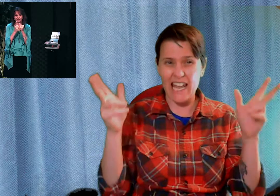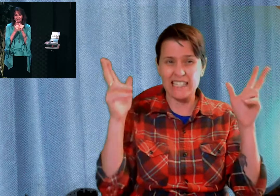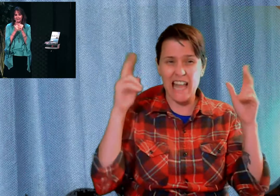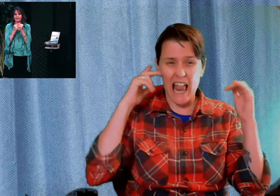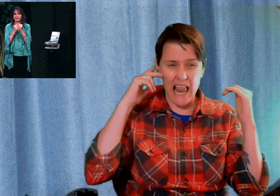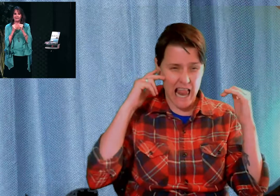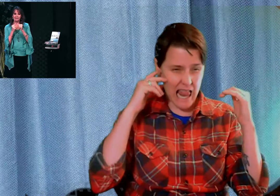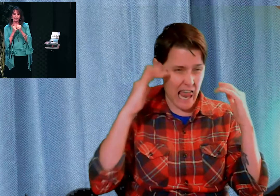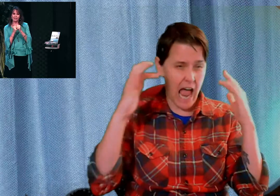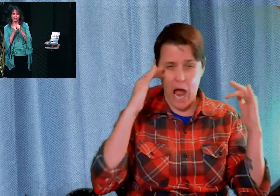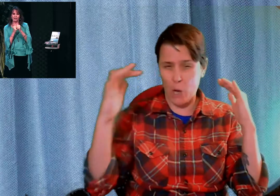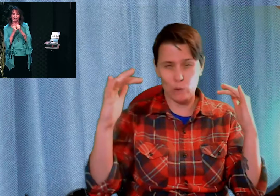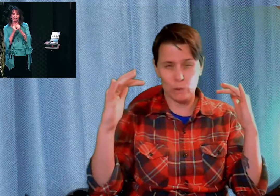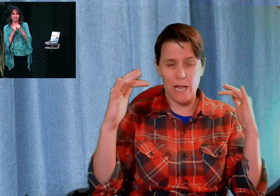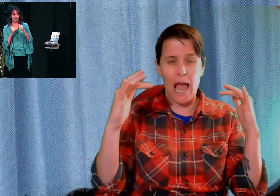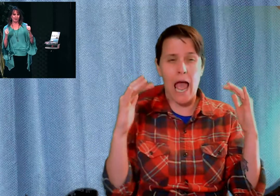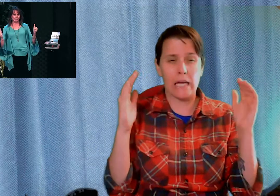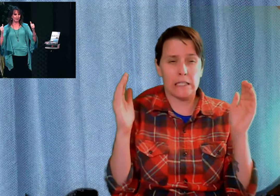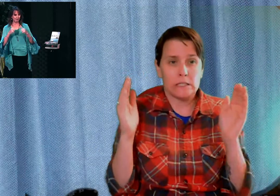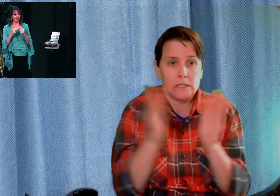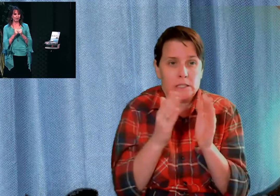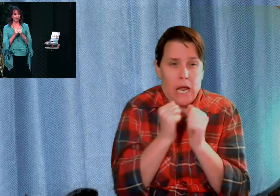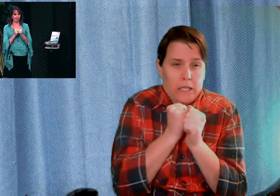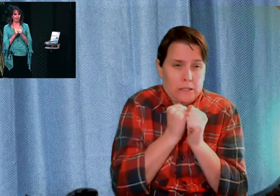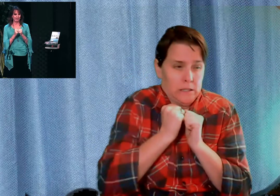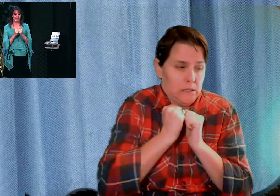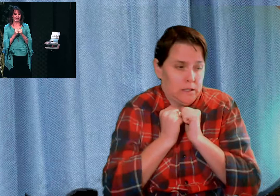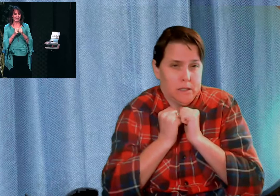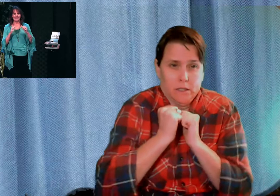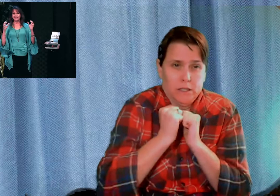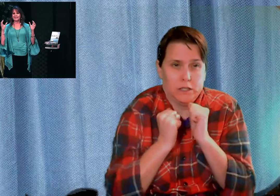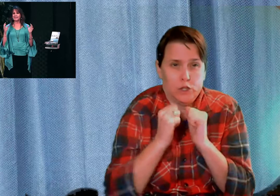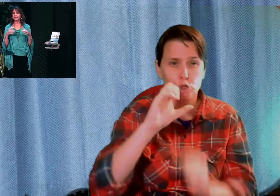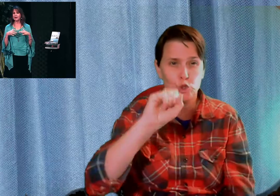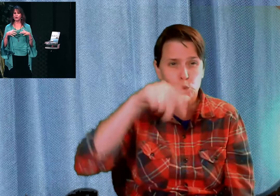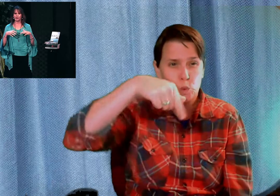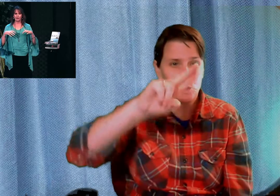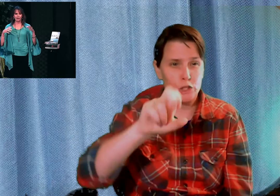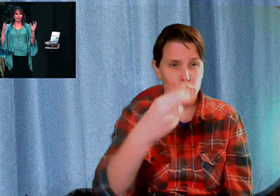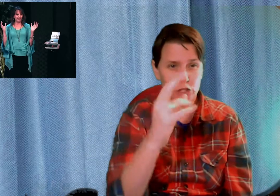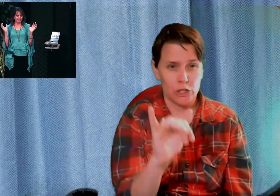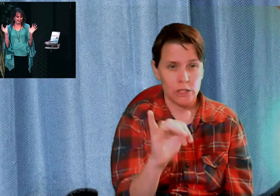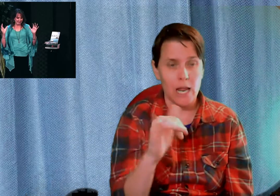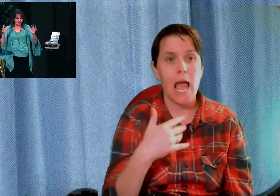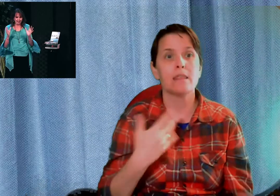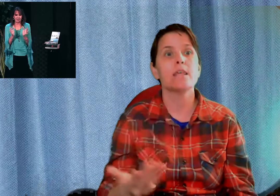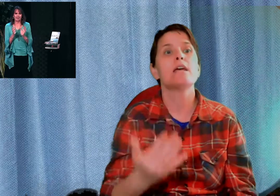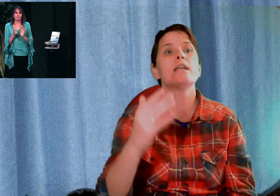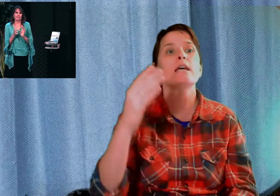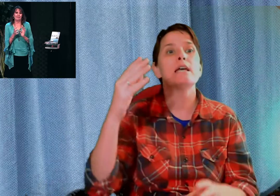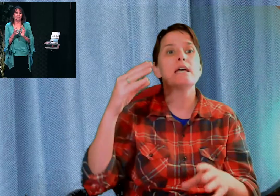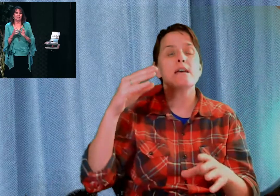space. Then his in-laws come and move in with him, and it gets louder and